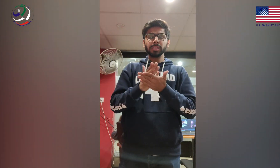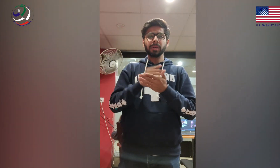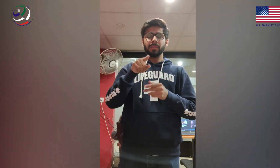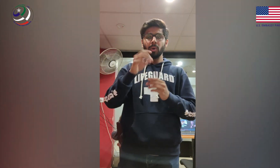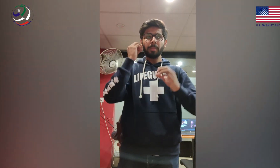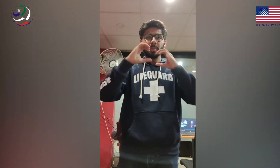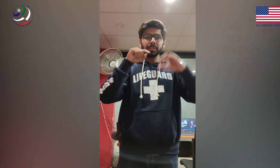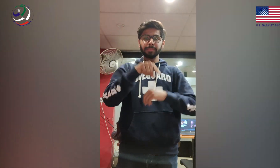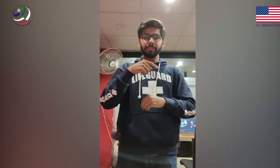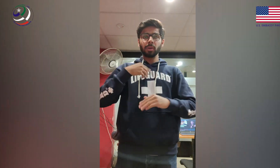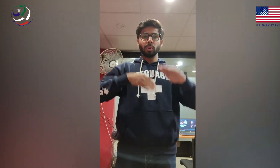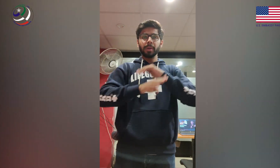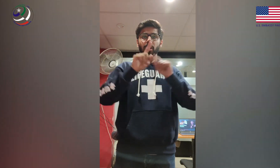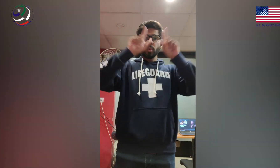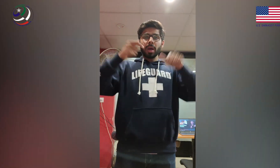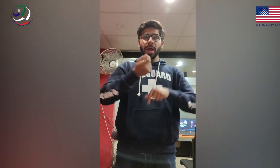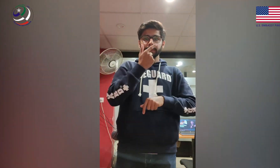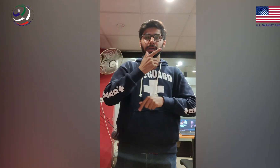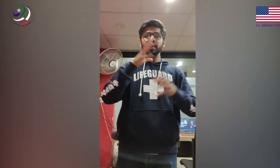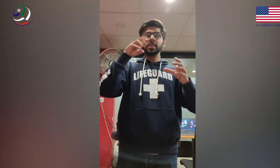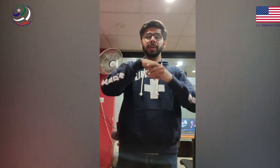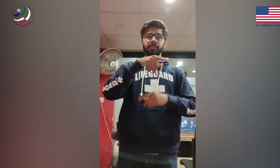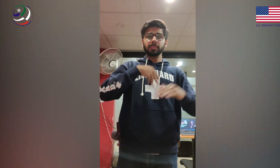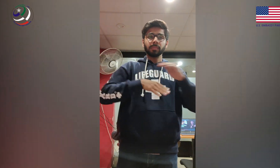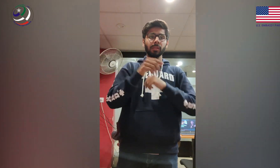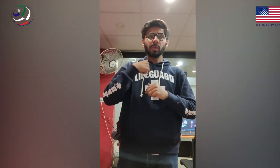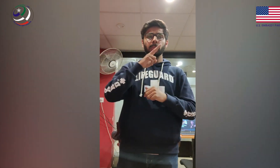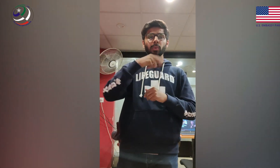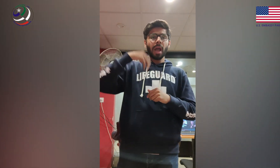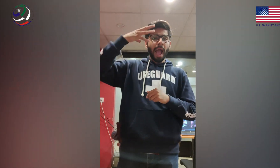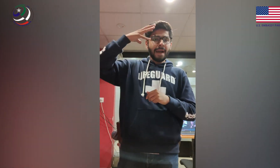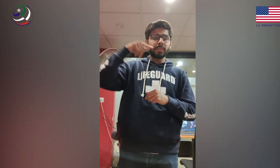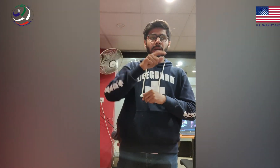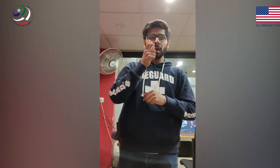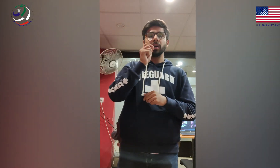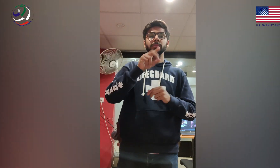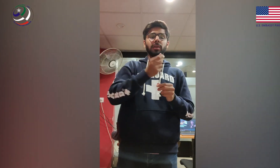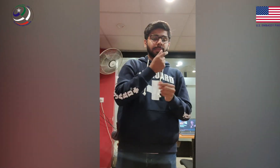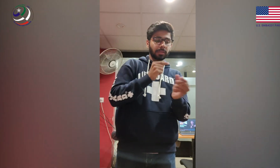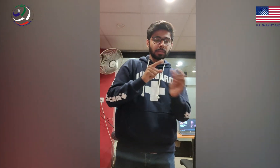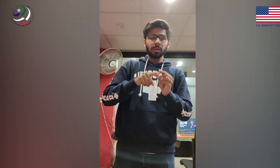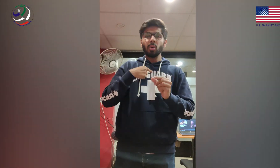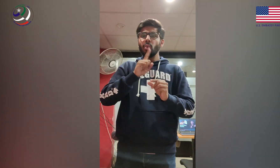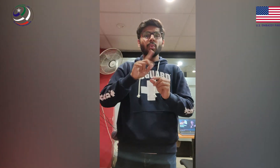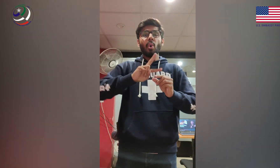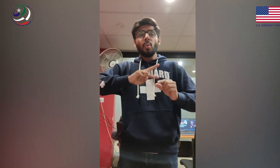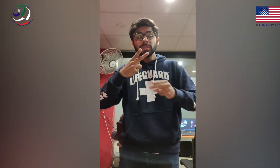the hospital. Once I went to a doctor and told him that I have a headache. He gave me the medicine, but I told him that I don't want this medicine, I want